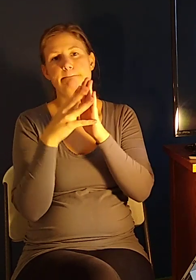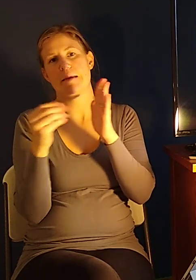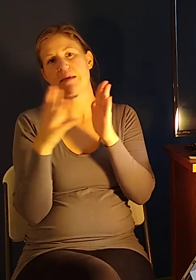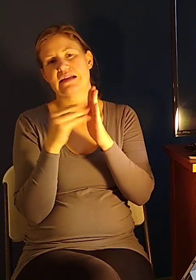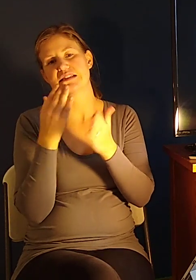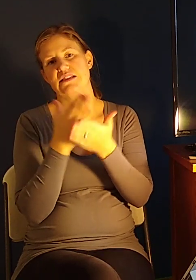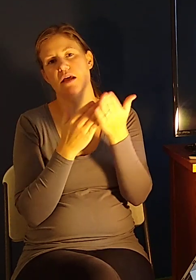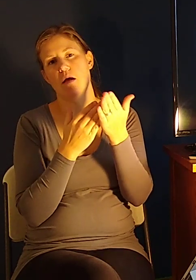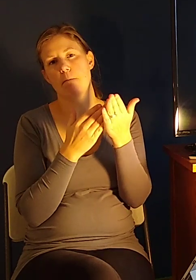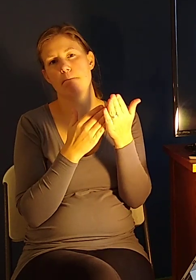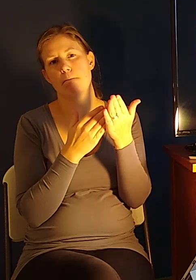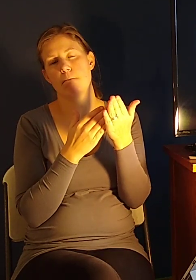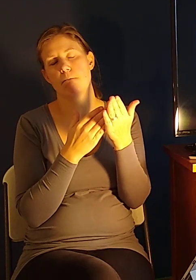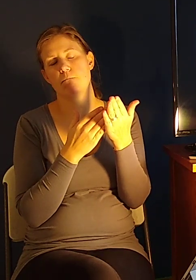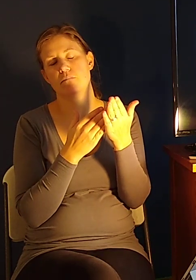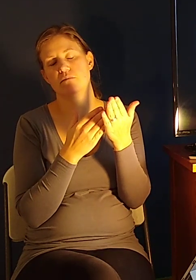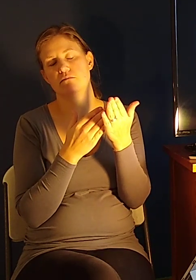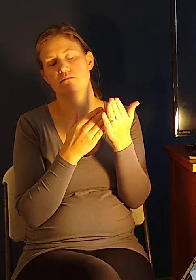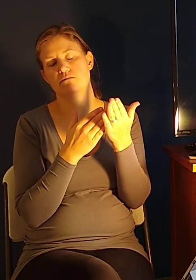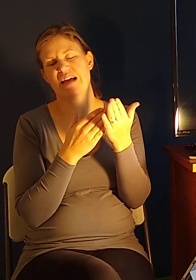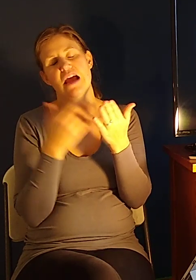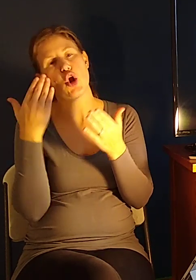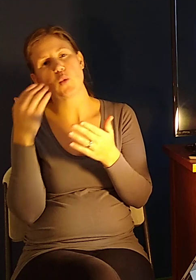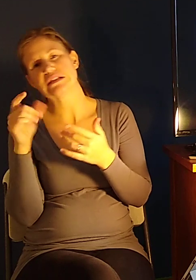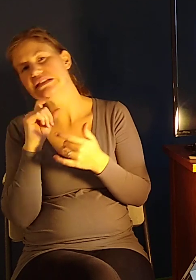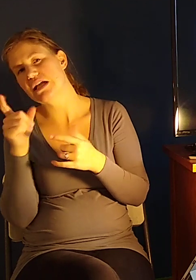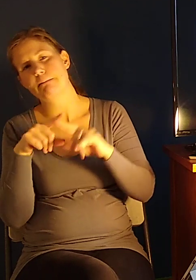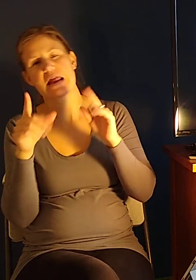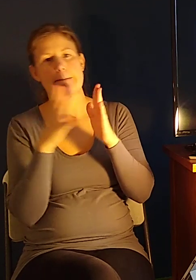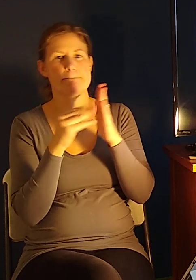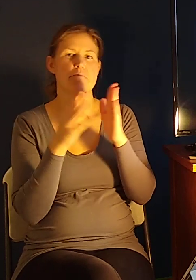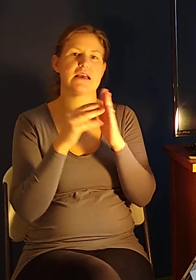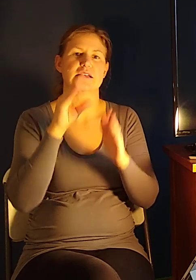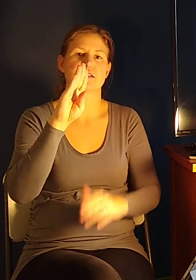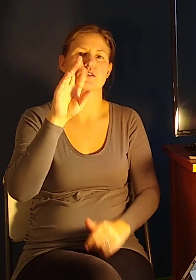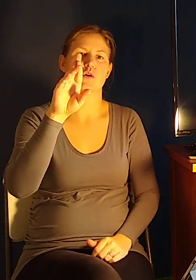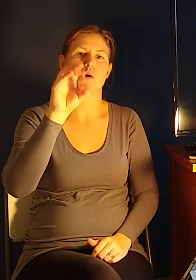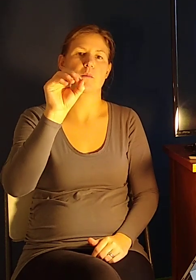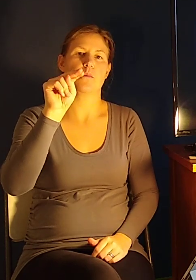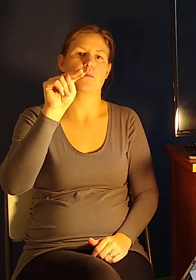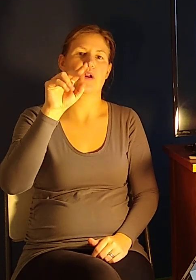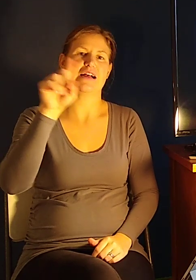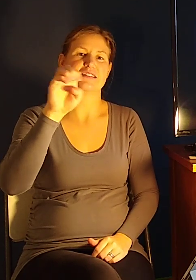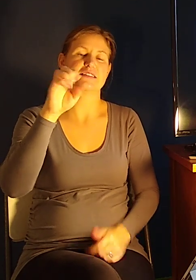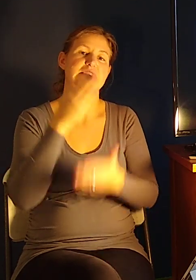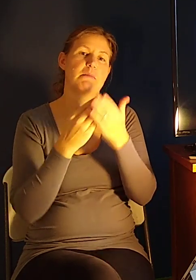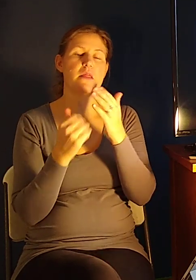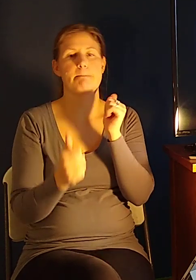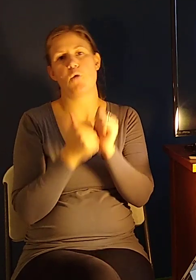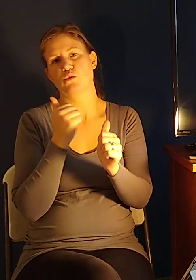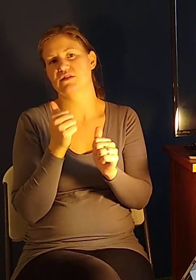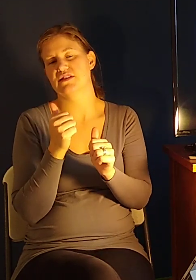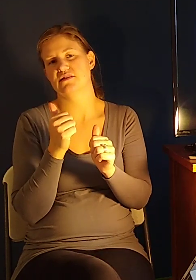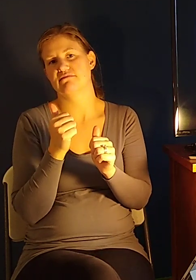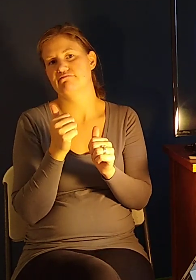of the fine, even though it's steel, it mimics bronze, which is some of the finest sculpture material available.